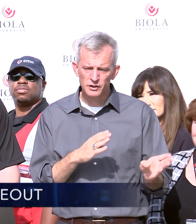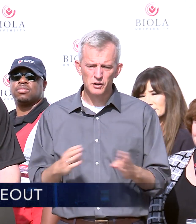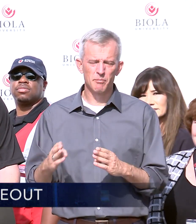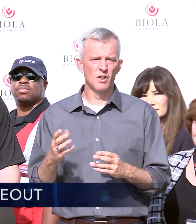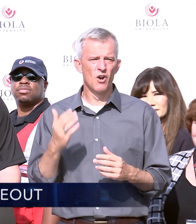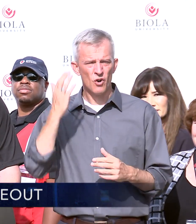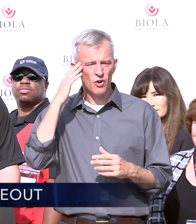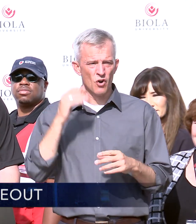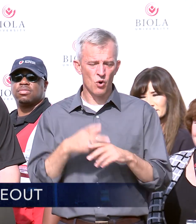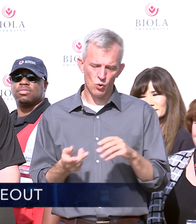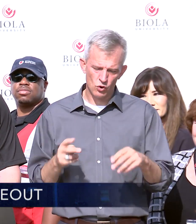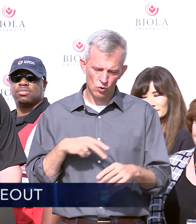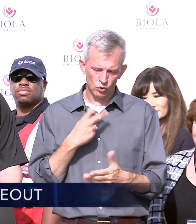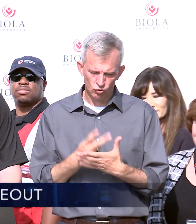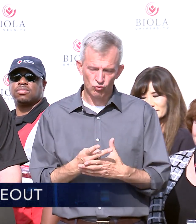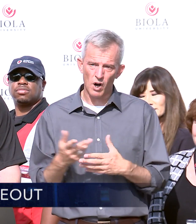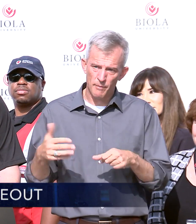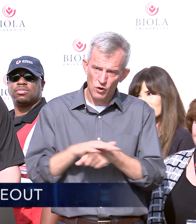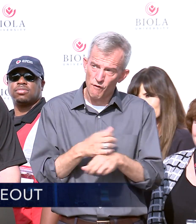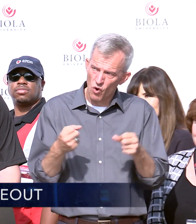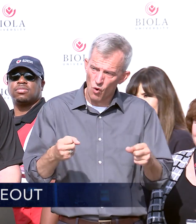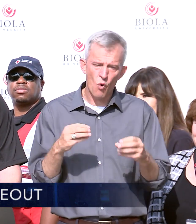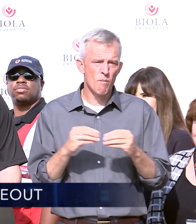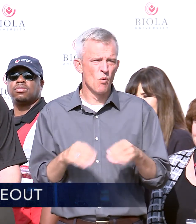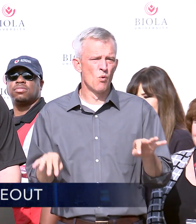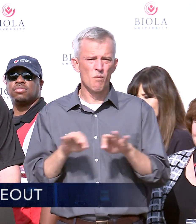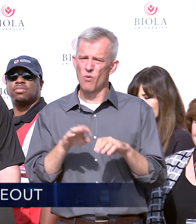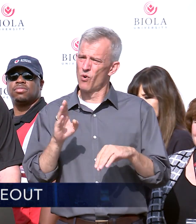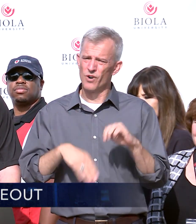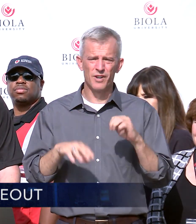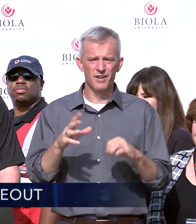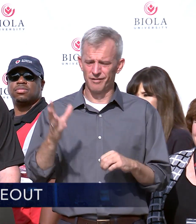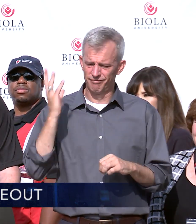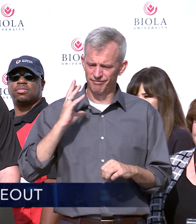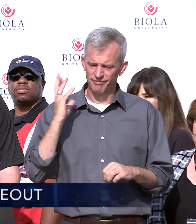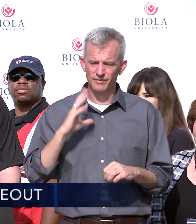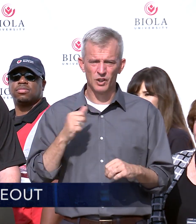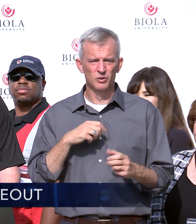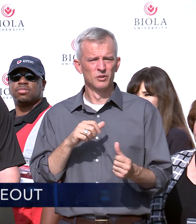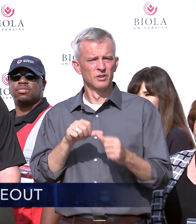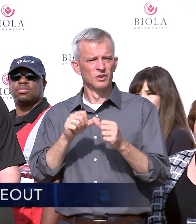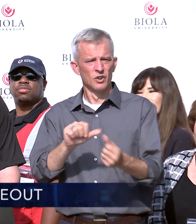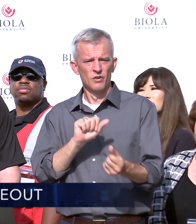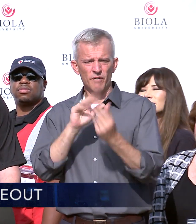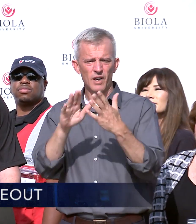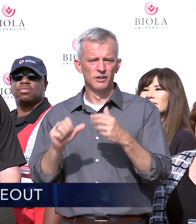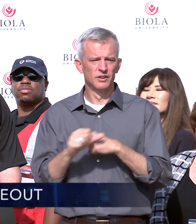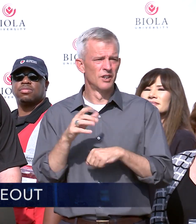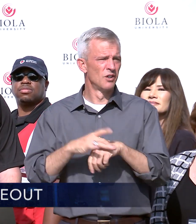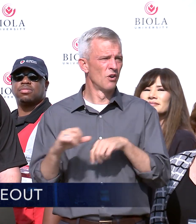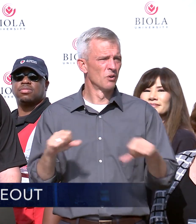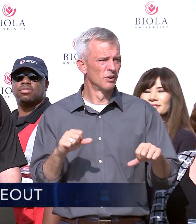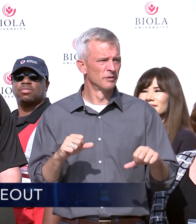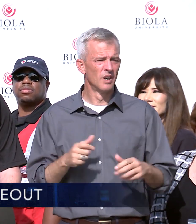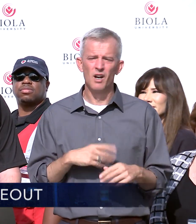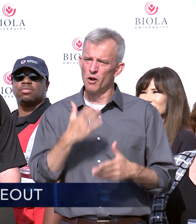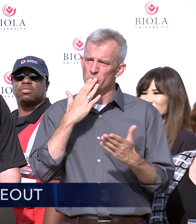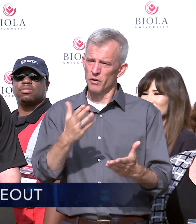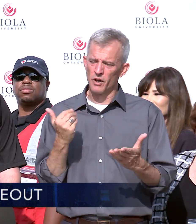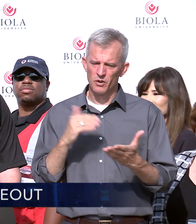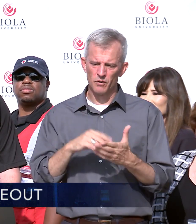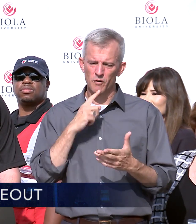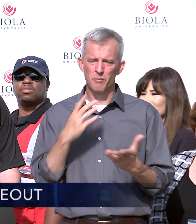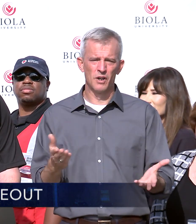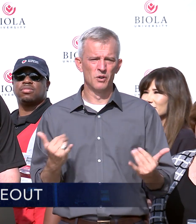drop, cover, and hold on are more important than ever as we continue to face the threat of earthquakes. I want to thank you all again for being here today, for